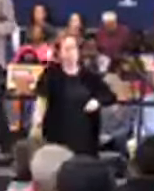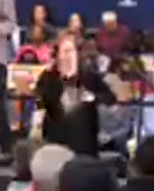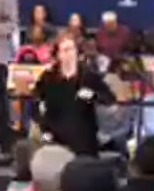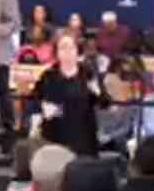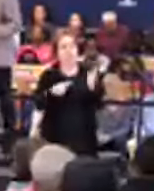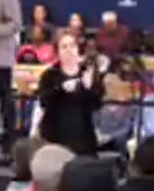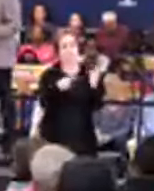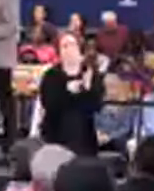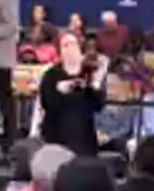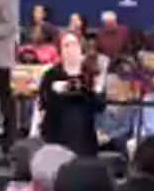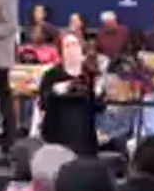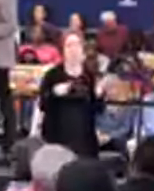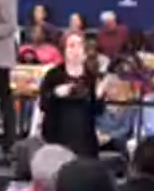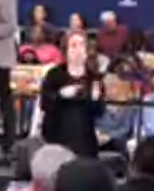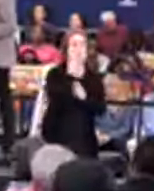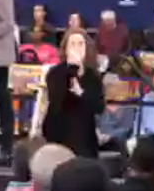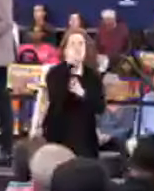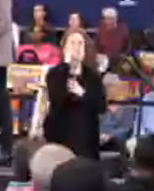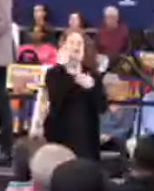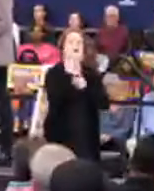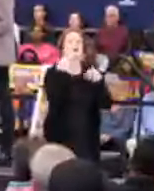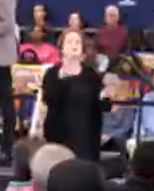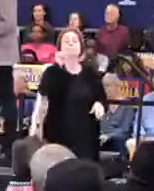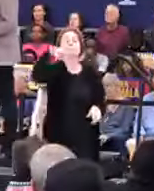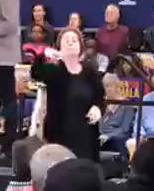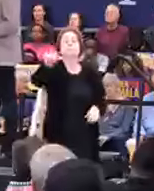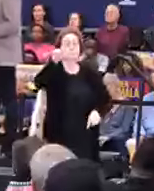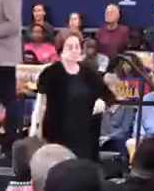afford market rate for a one-bedroom apartment.